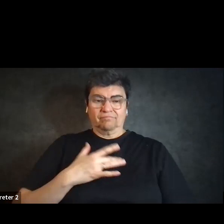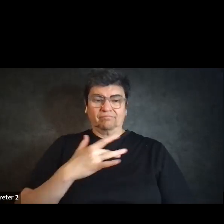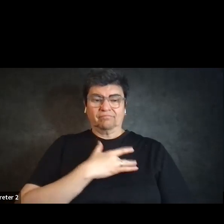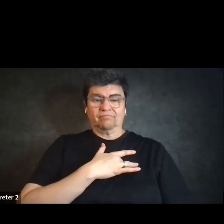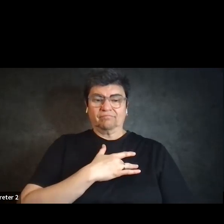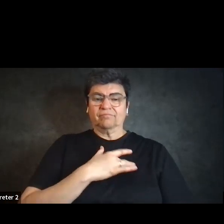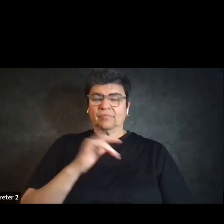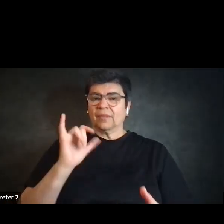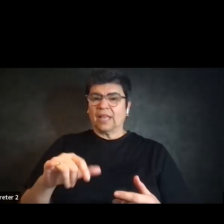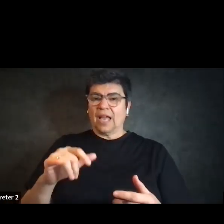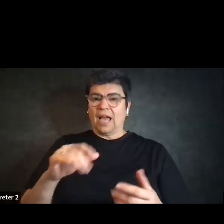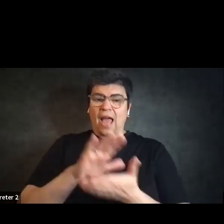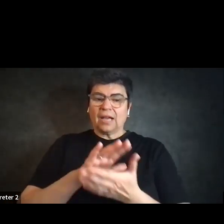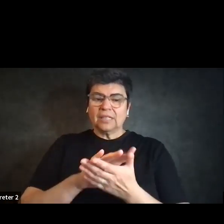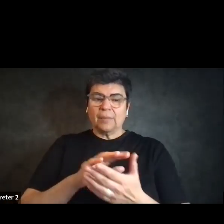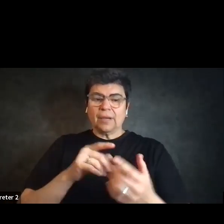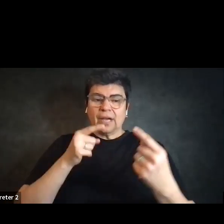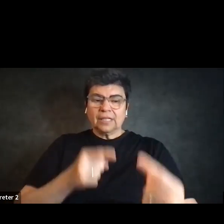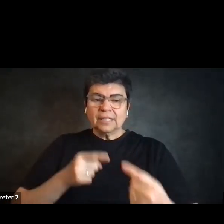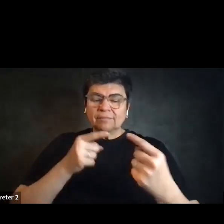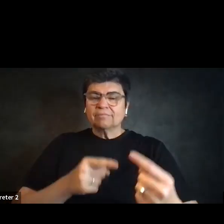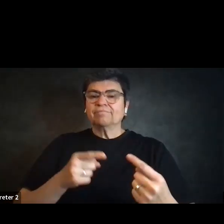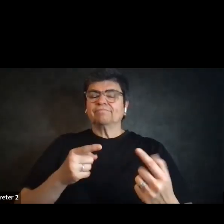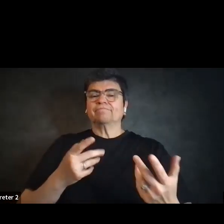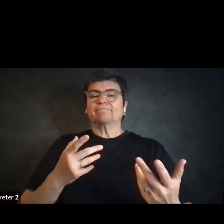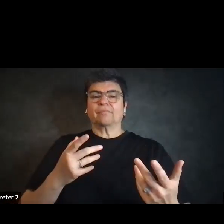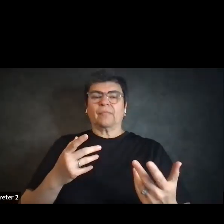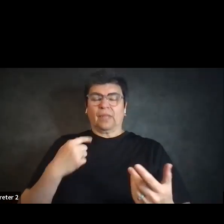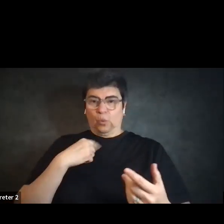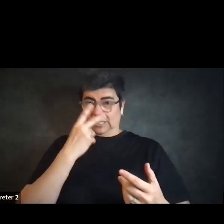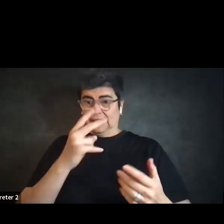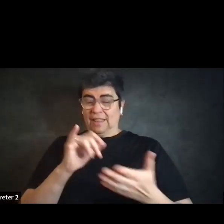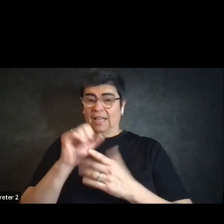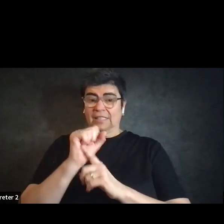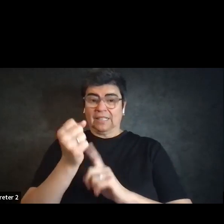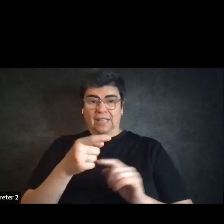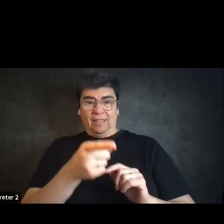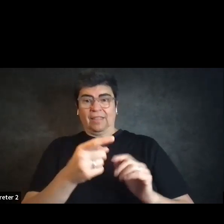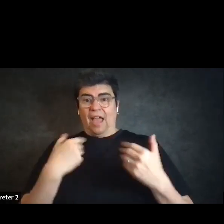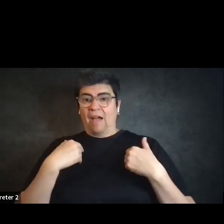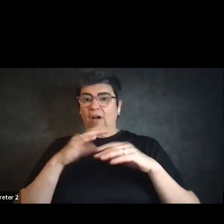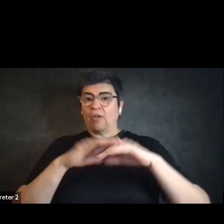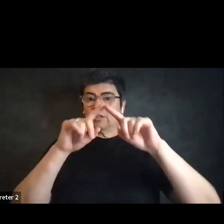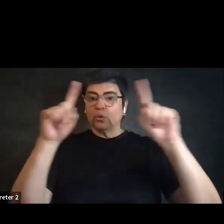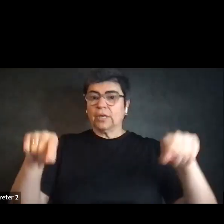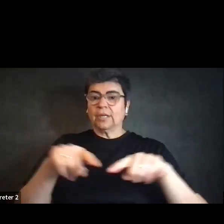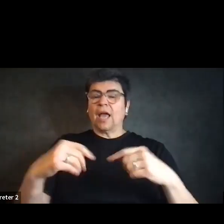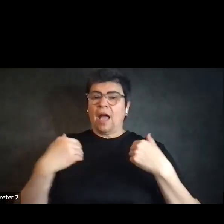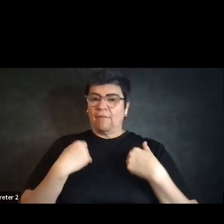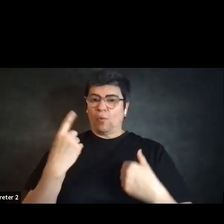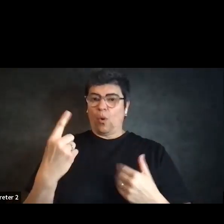the ethical dilemma which were portrayed in the scene. For example, the scene which has been highlighted on the screen is the one where there is a medical